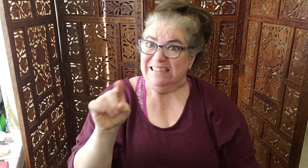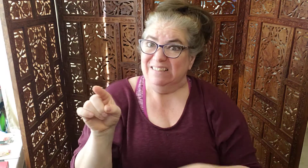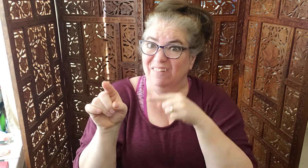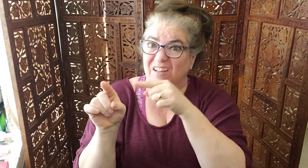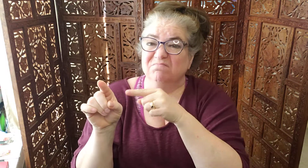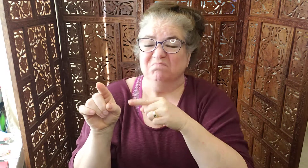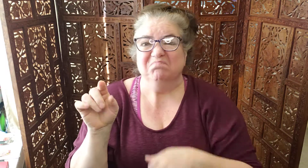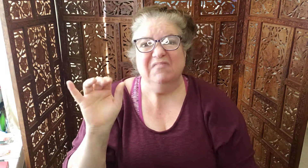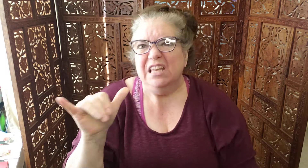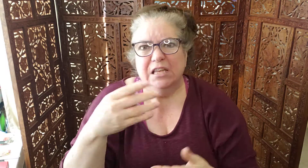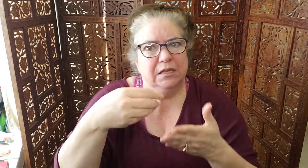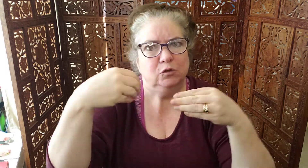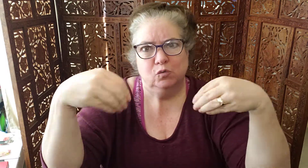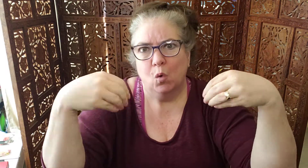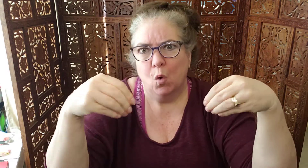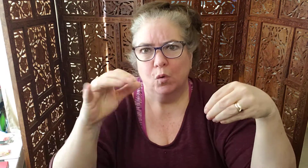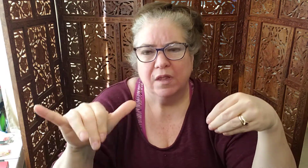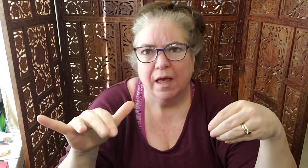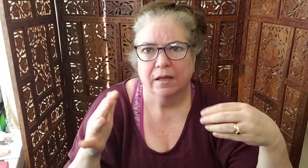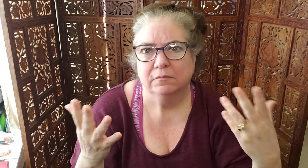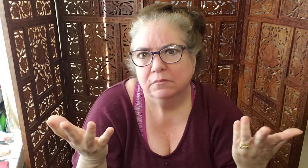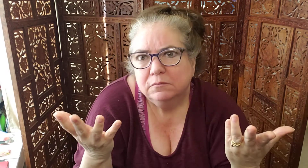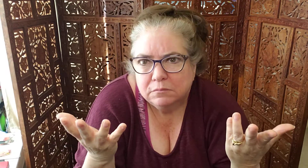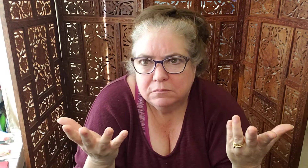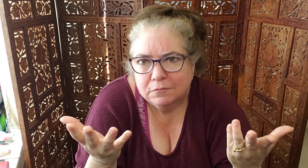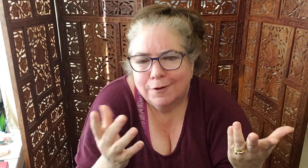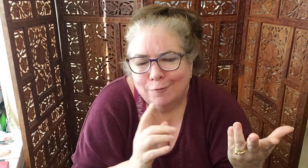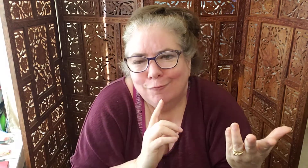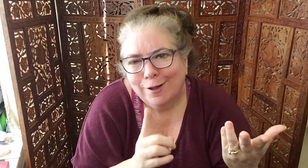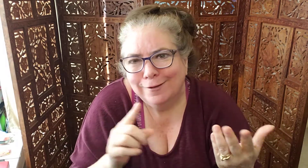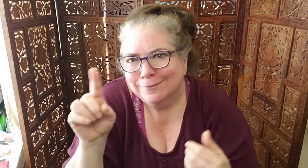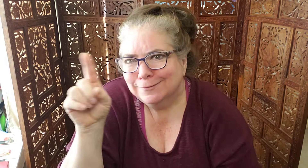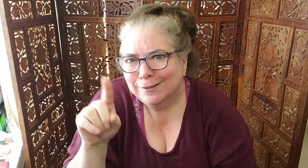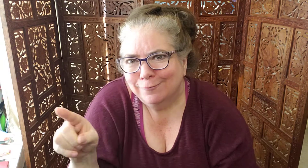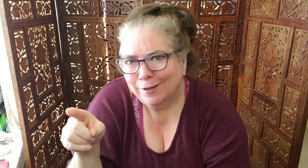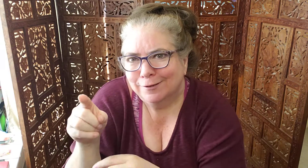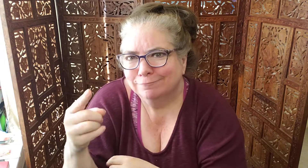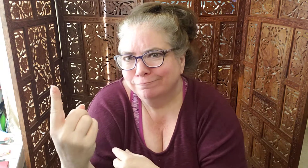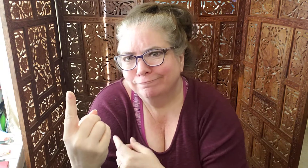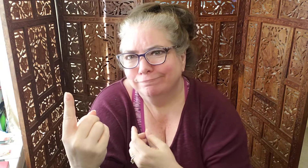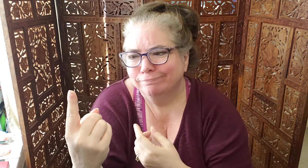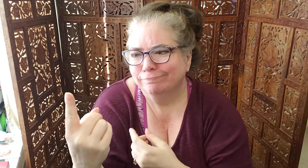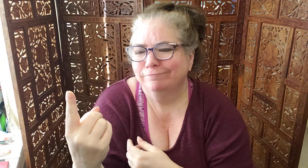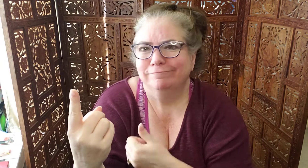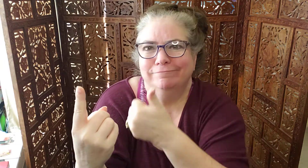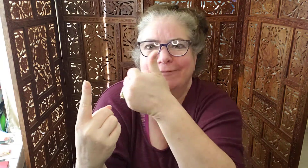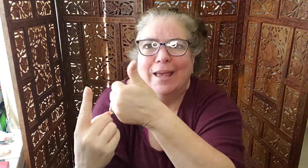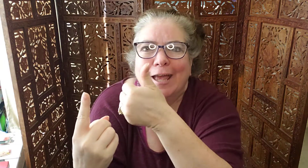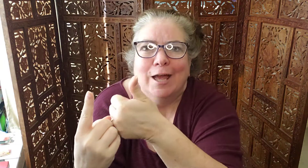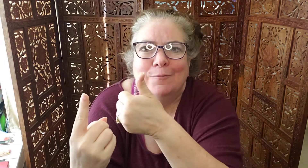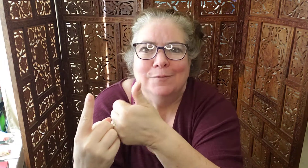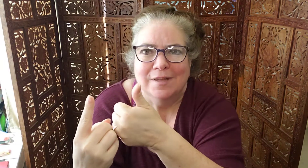Ziegfeld is he was almost his own best creation. Florenz